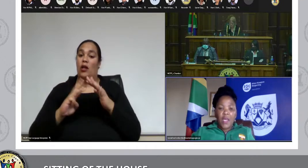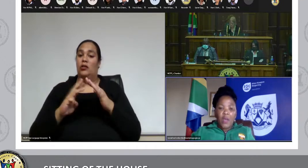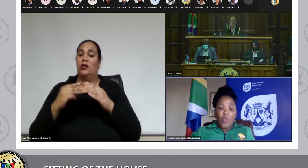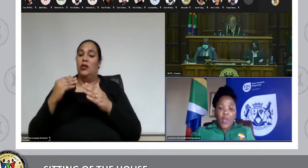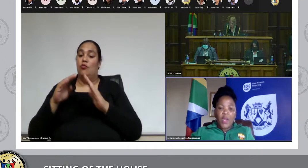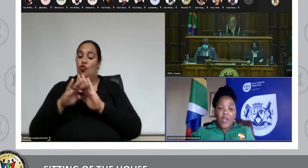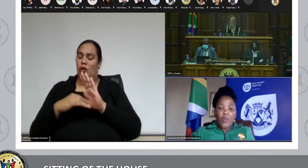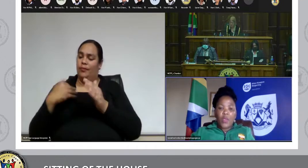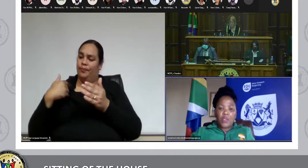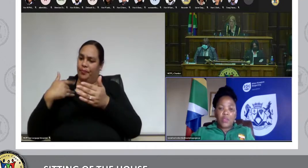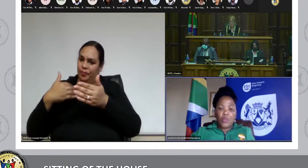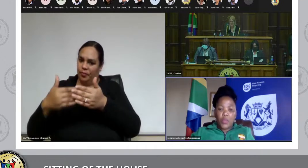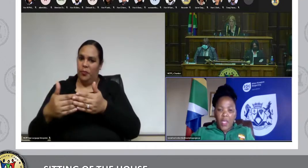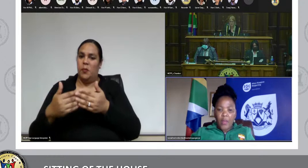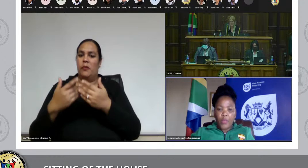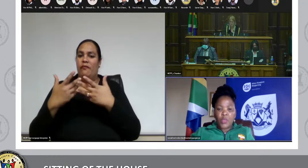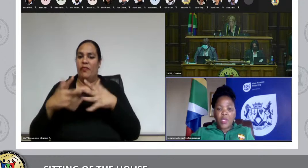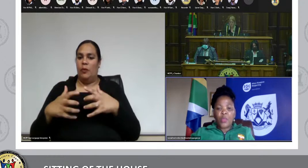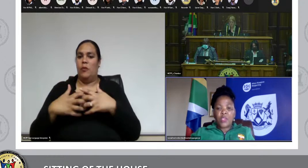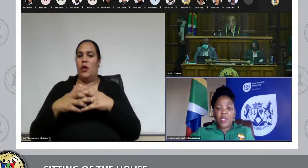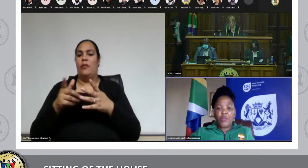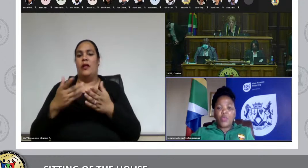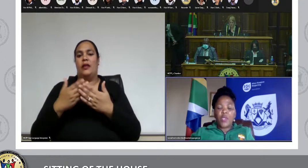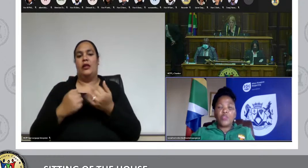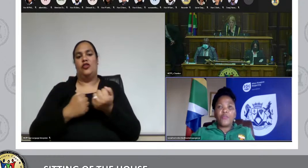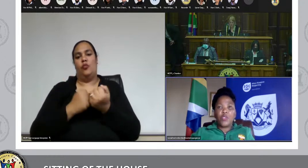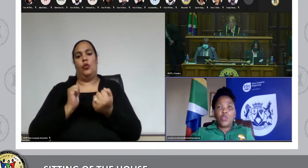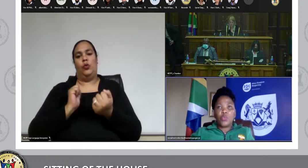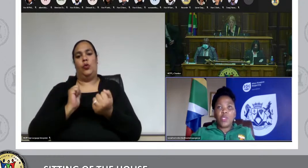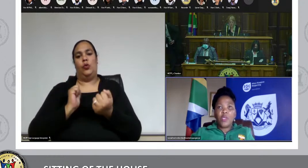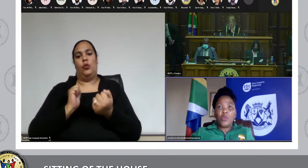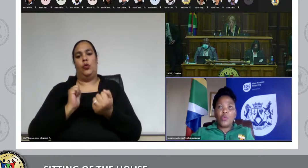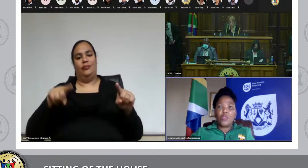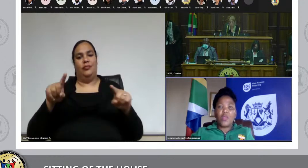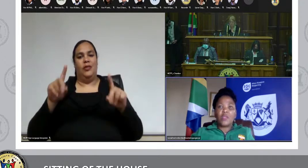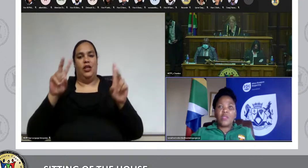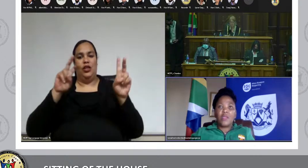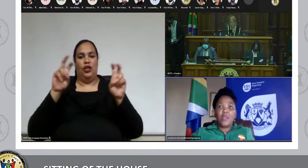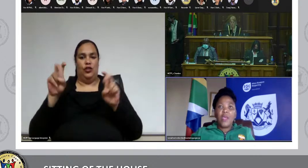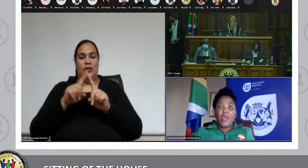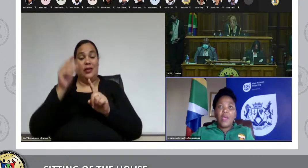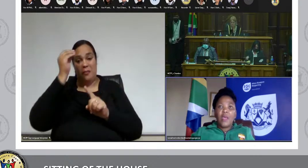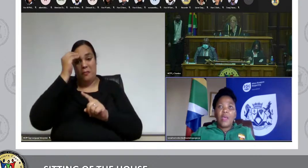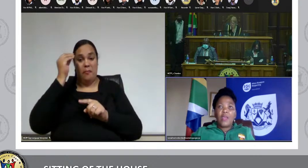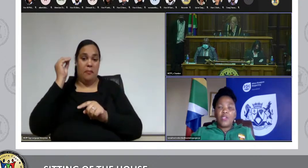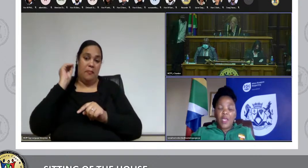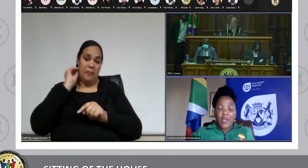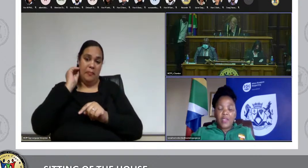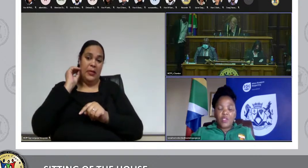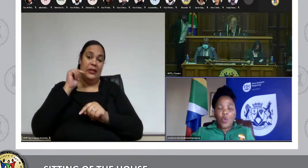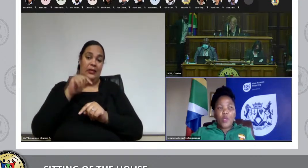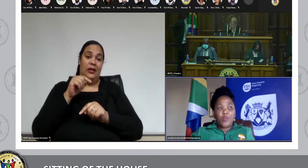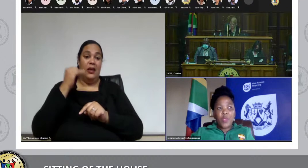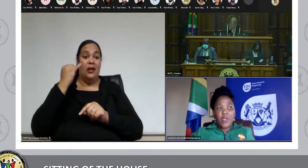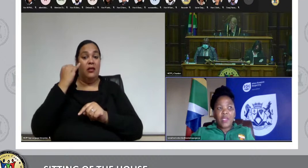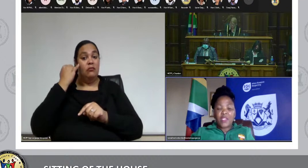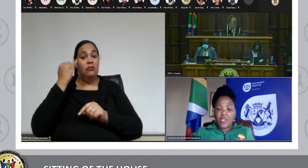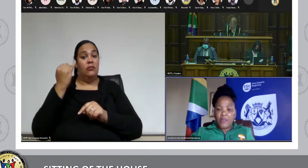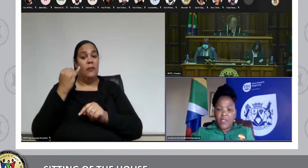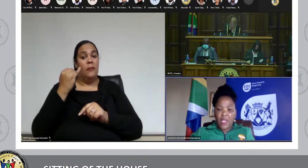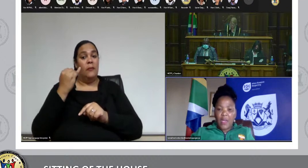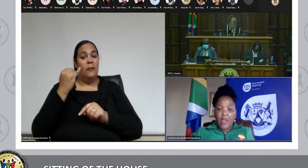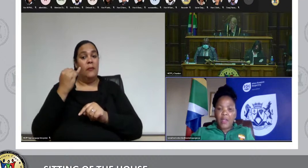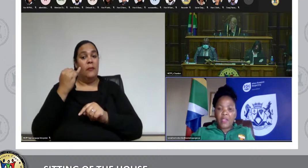years already and was able to support staff on a range of issues, taking note that initially it has always been